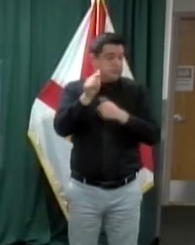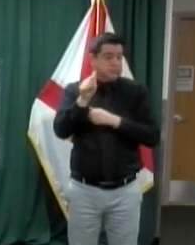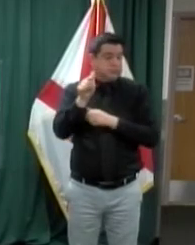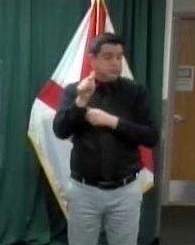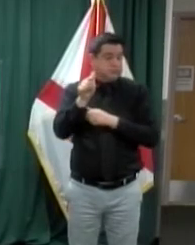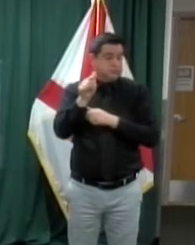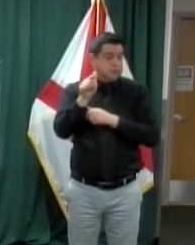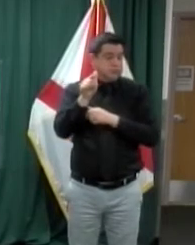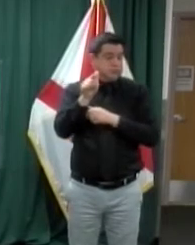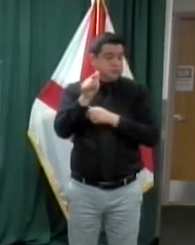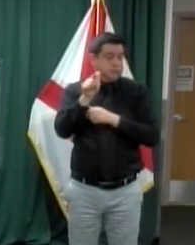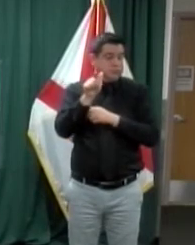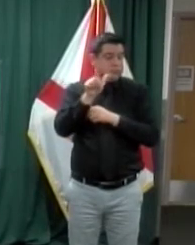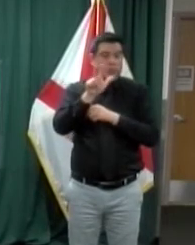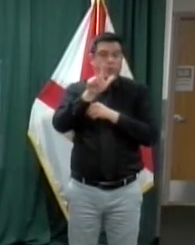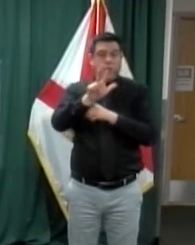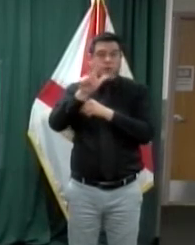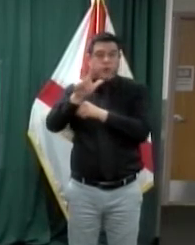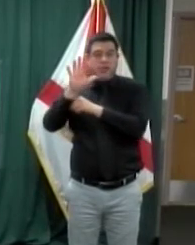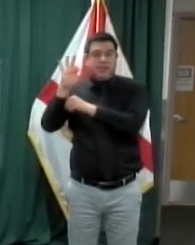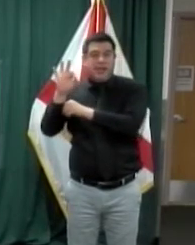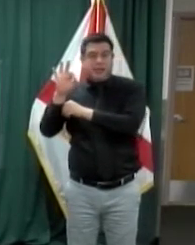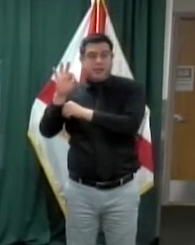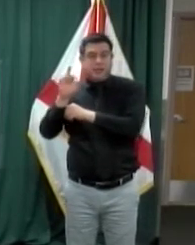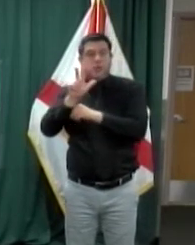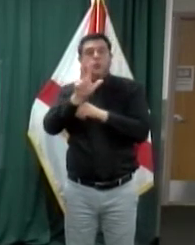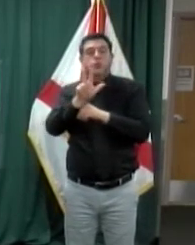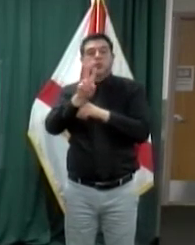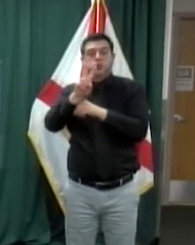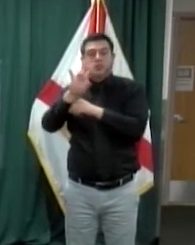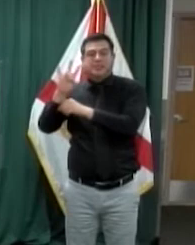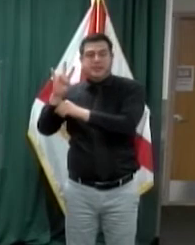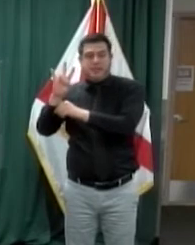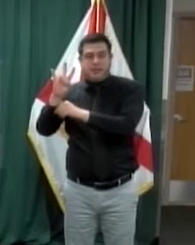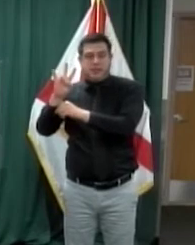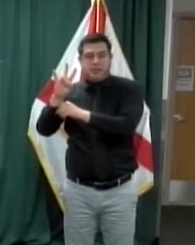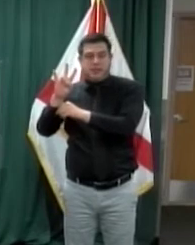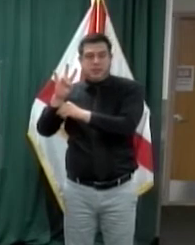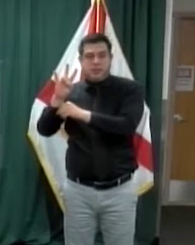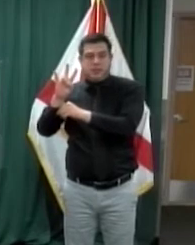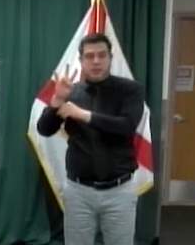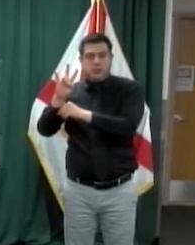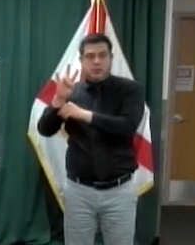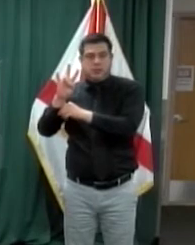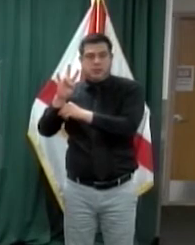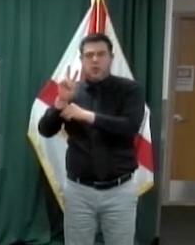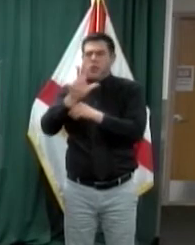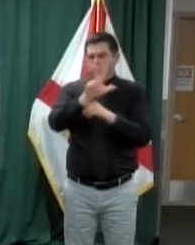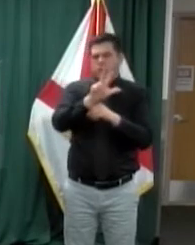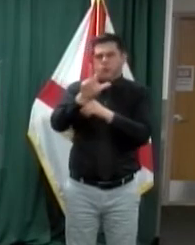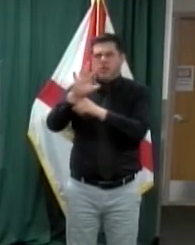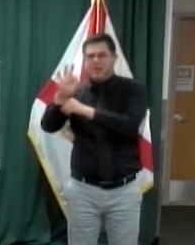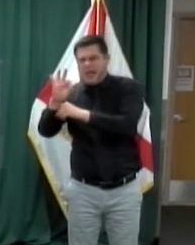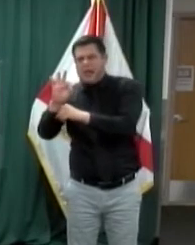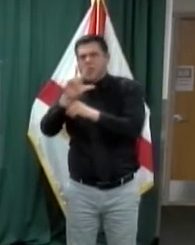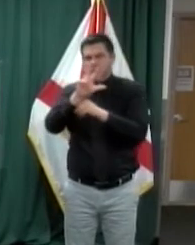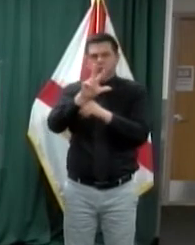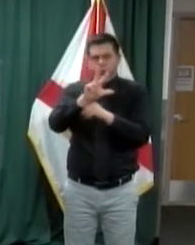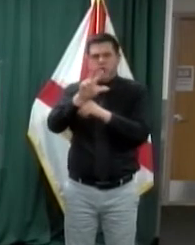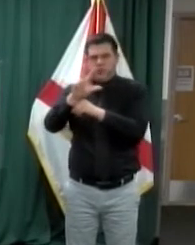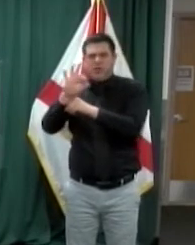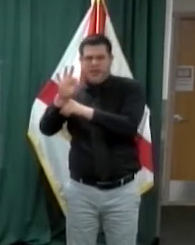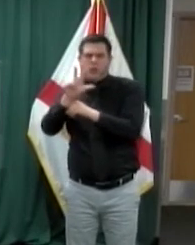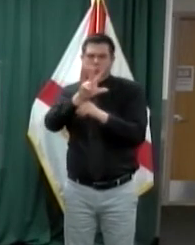staying relatively consistent. So we've been looking at the hospitalizations of Seminole County residents in Seminole County hospitals, and that has